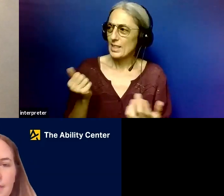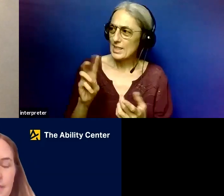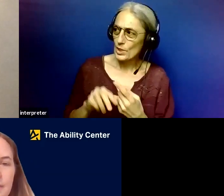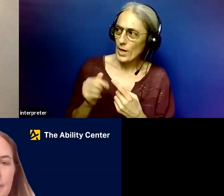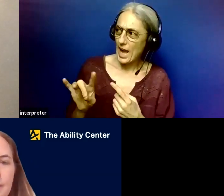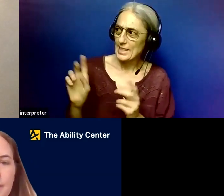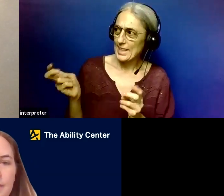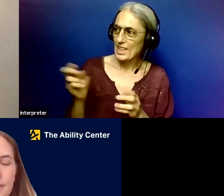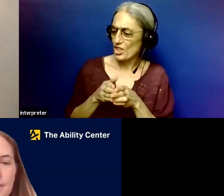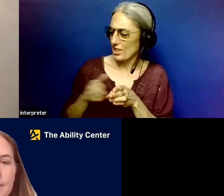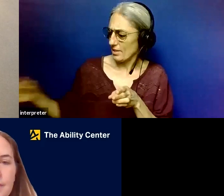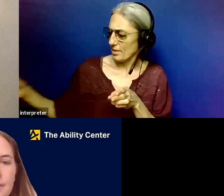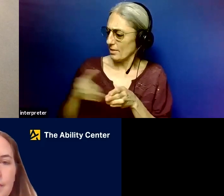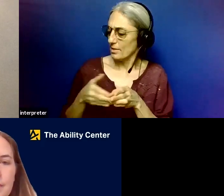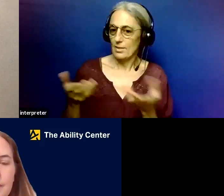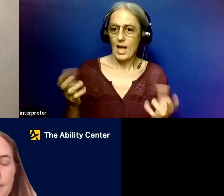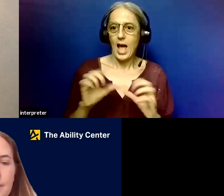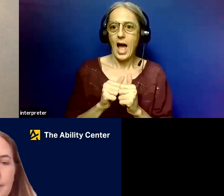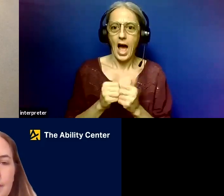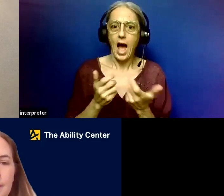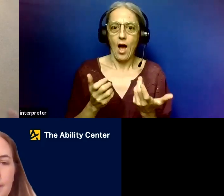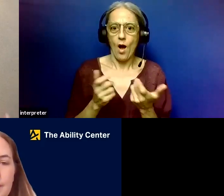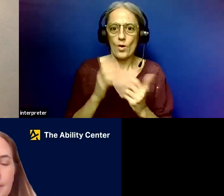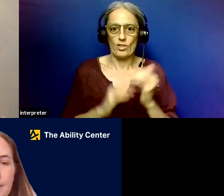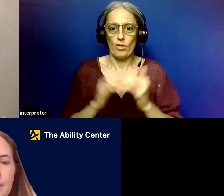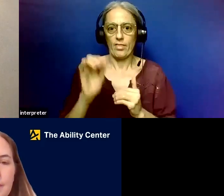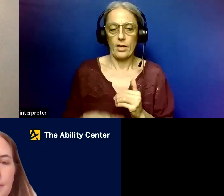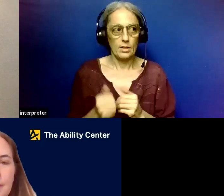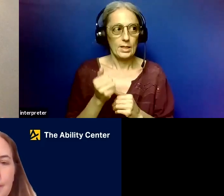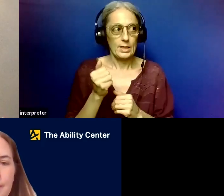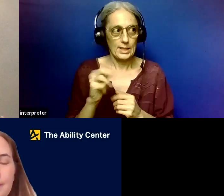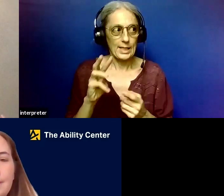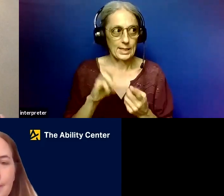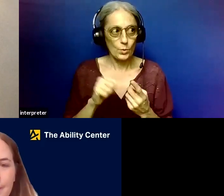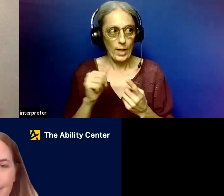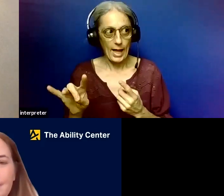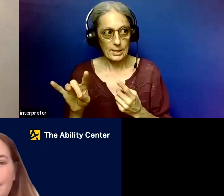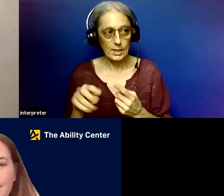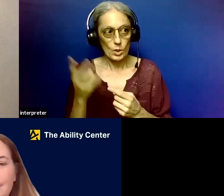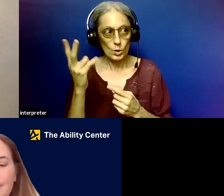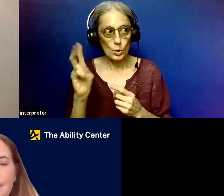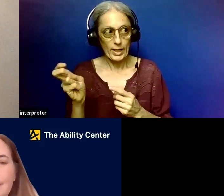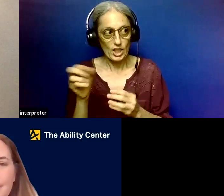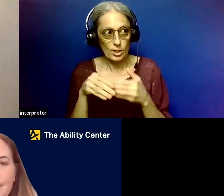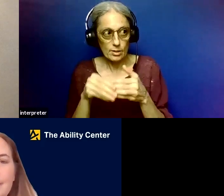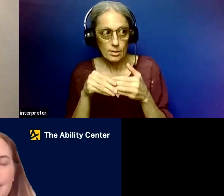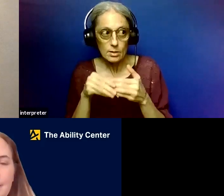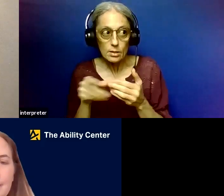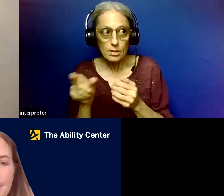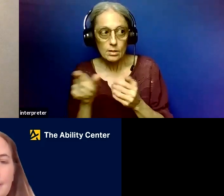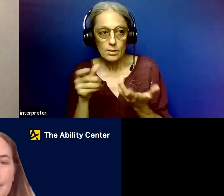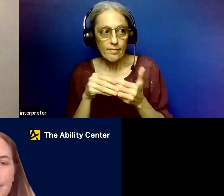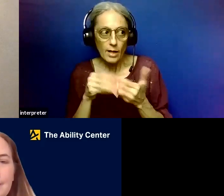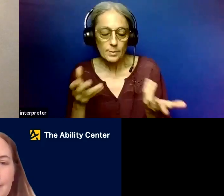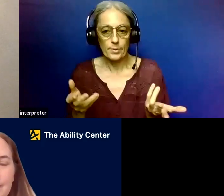allowance? What's my allowance for construction? I said, 16 to 18 inches, you've got 2 inches allowance. Mm-hmm. And they didn't understand that because they're so used to